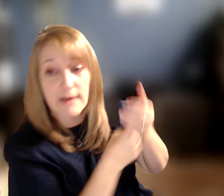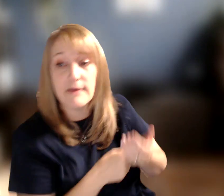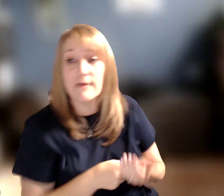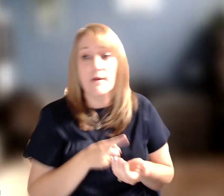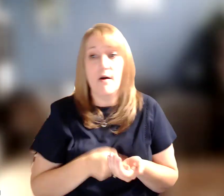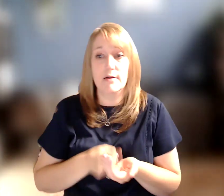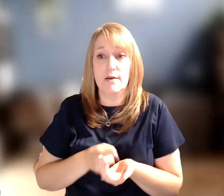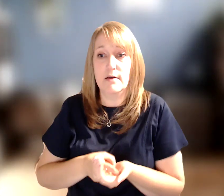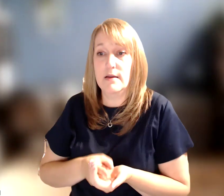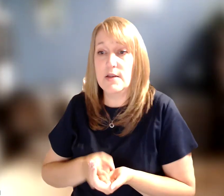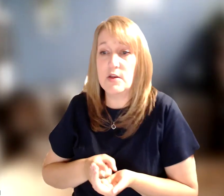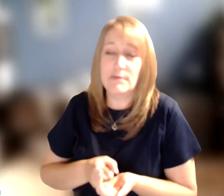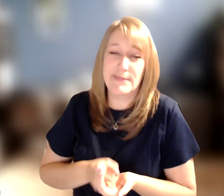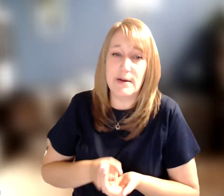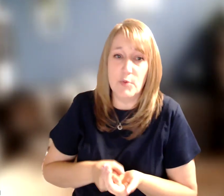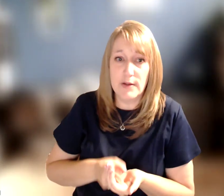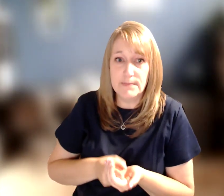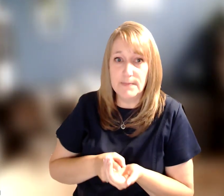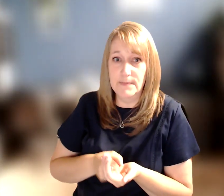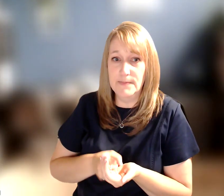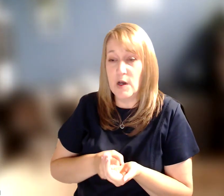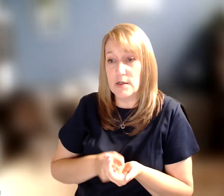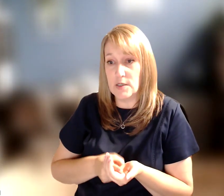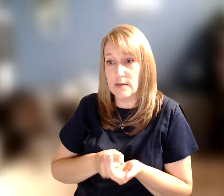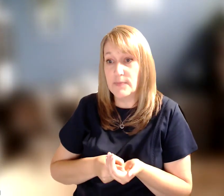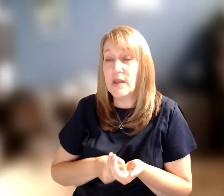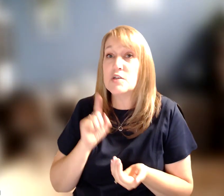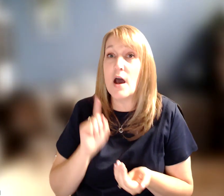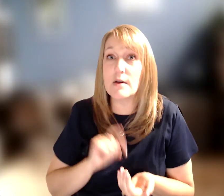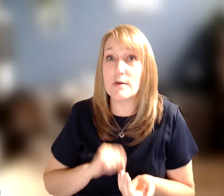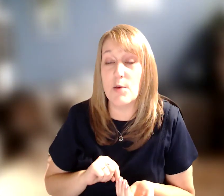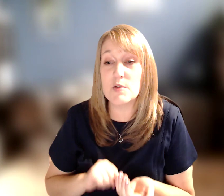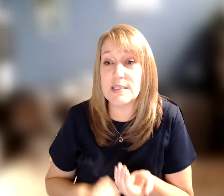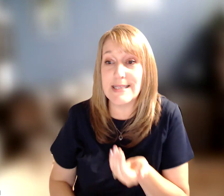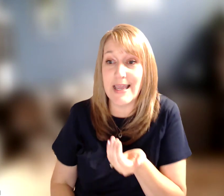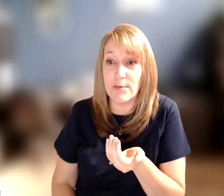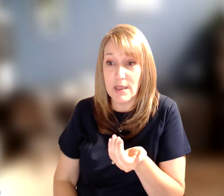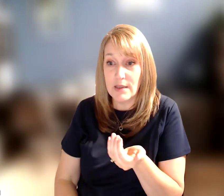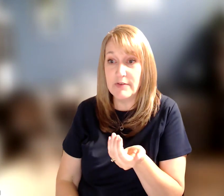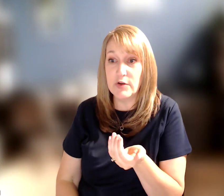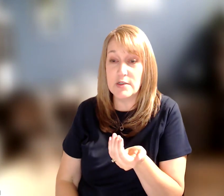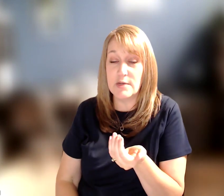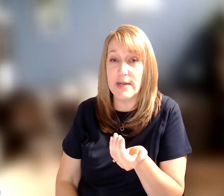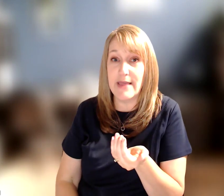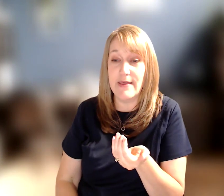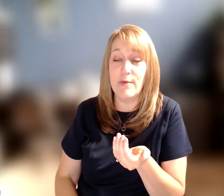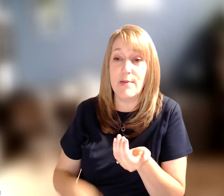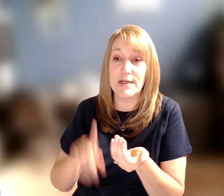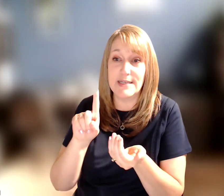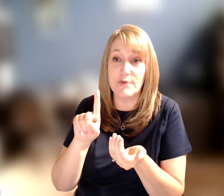Okay. Hot dog. And you kind of move it. Hot dog. Taco is almost the same. Leave your non-dominant hand that way, but instead of a